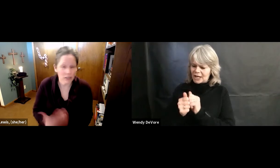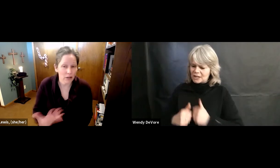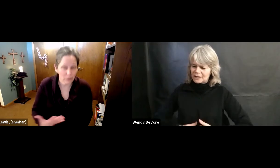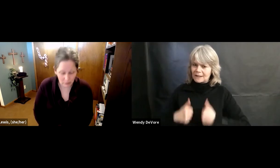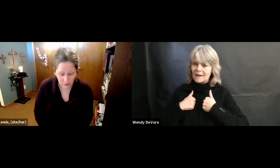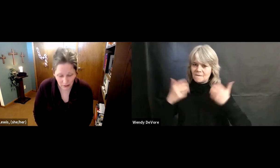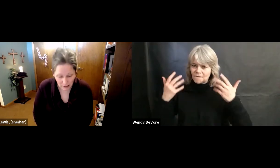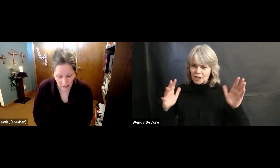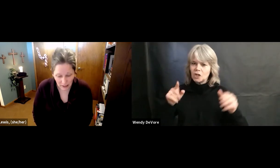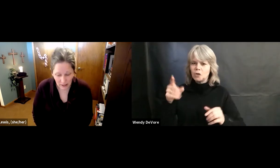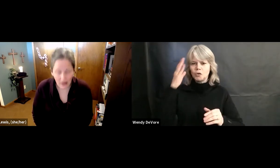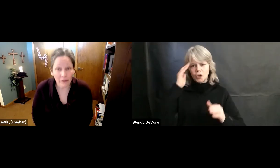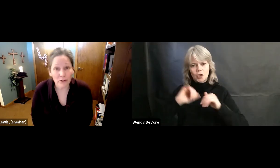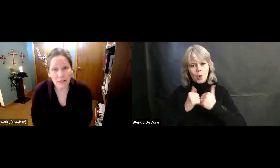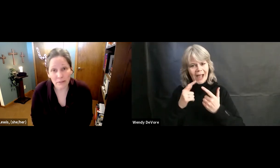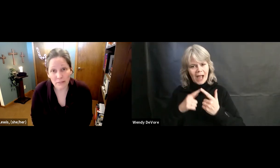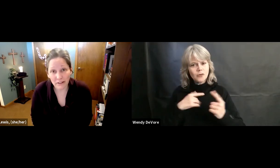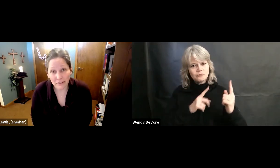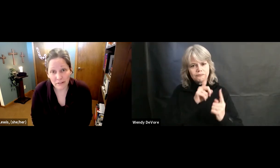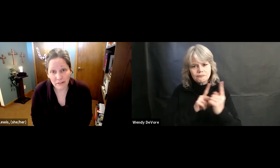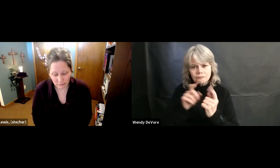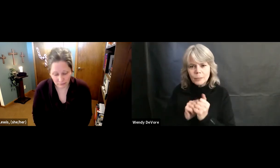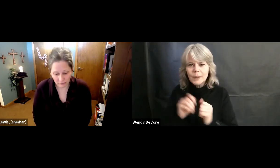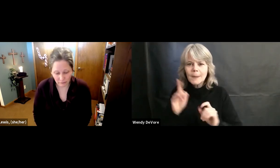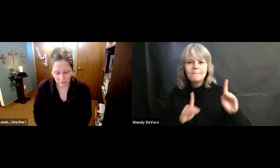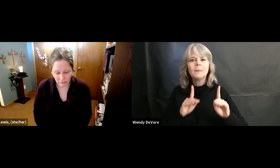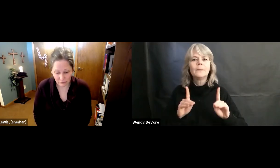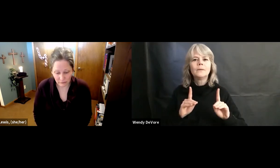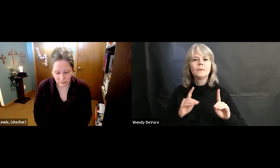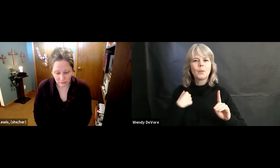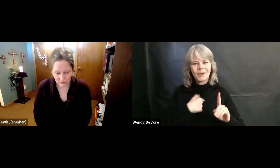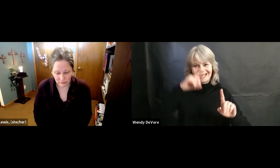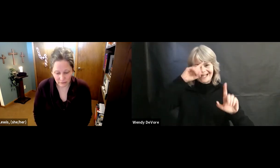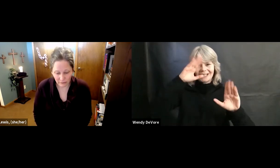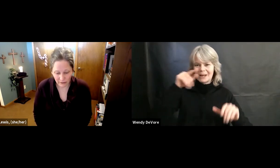they treat other people, how they treat themselves.